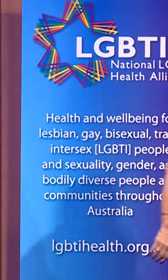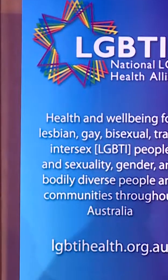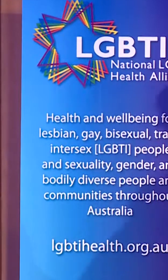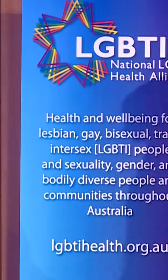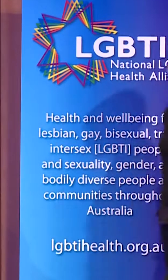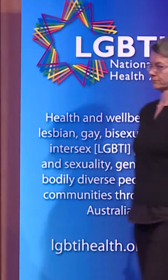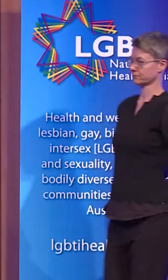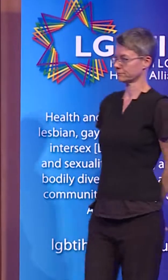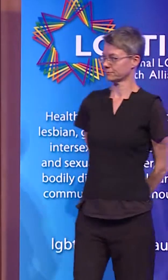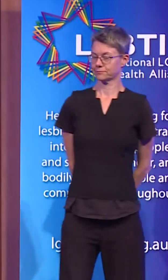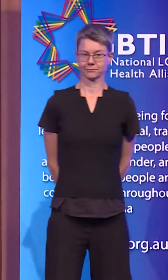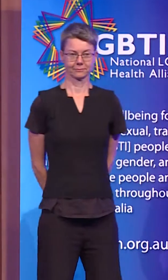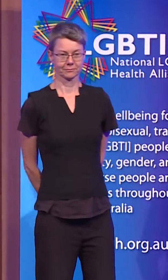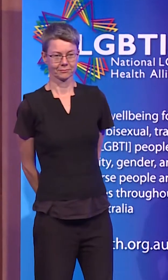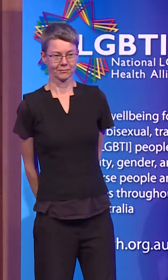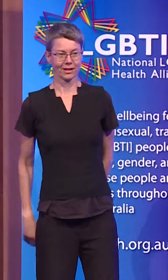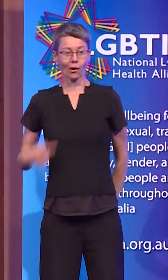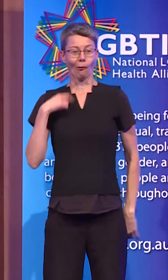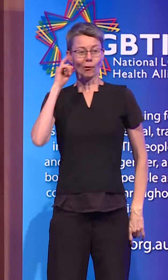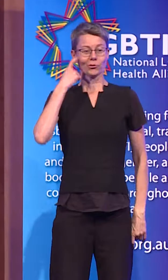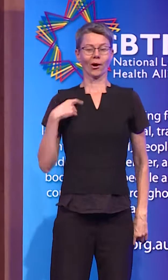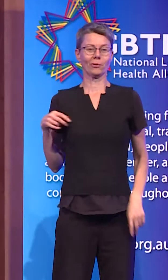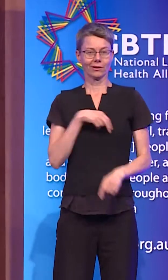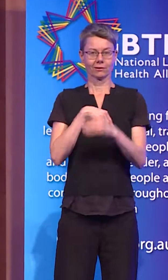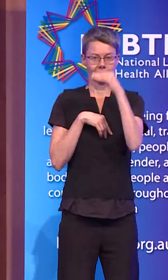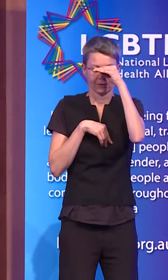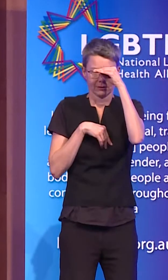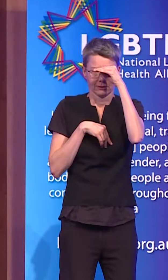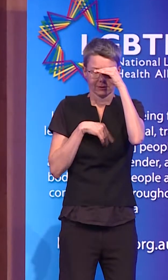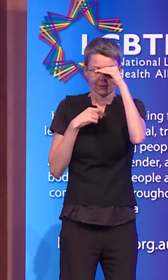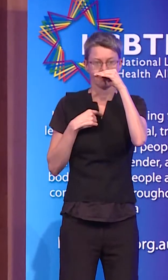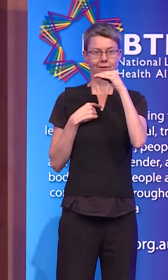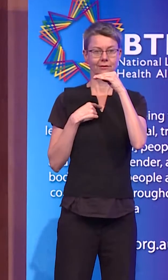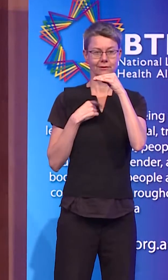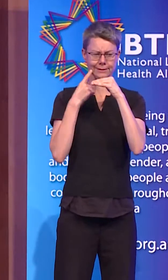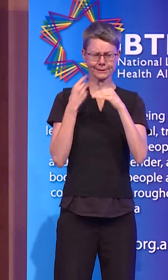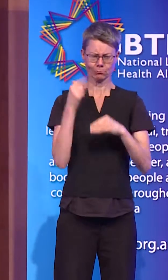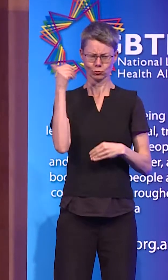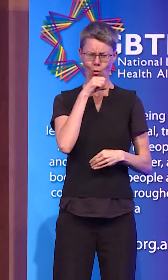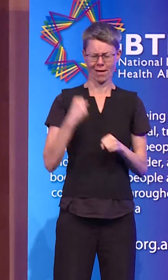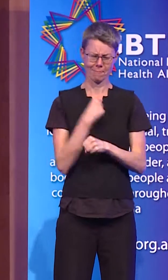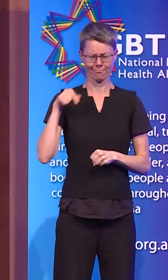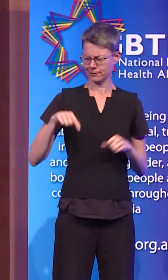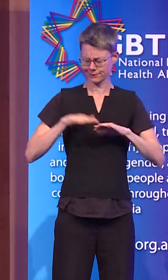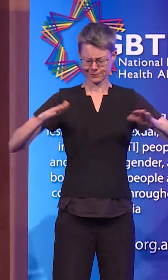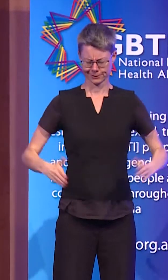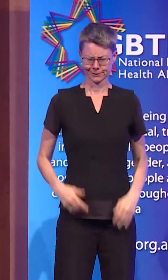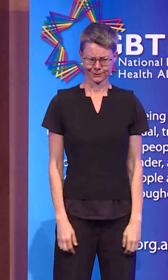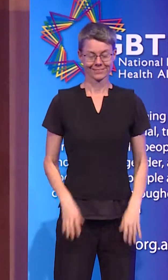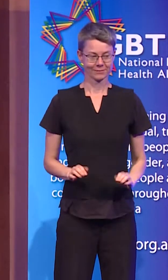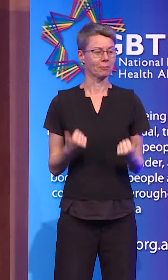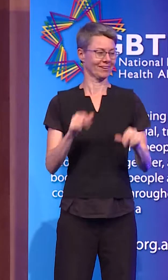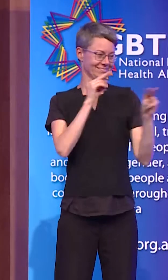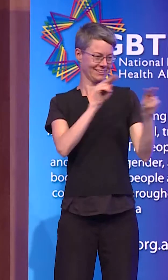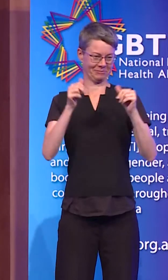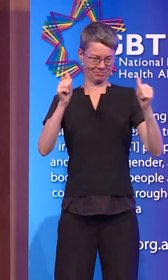Sue. I can see over the top of this. I always worry. We'll see. Some tall man made this. Anyway, thanks everyone for